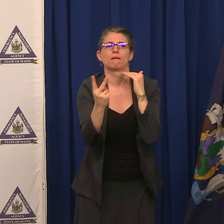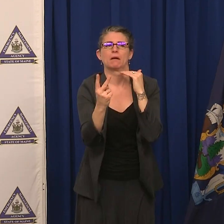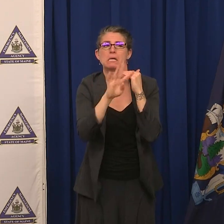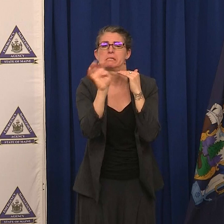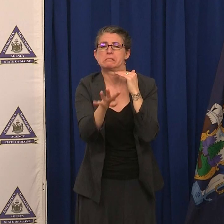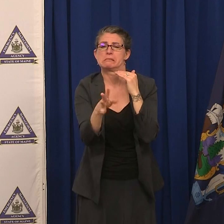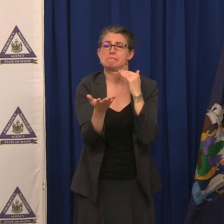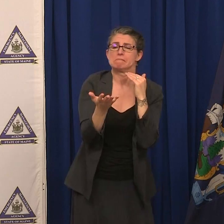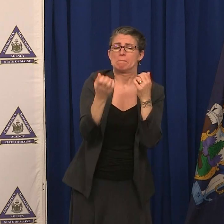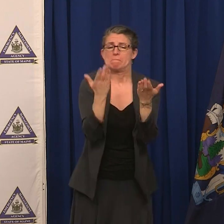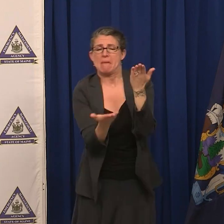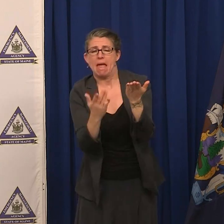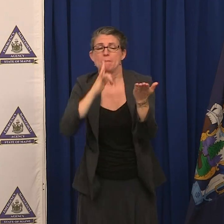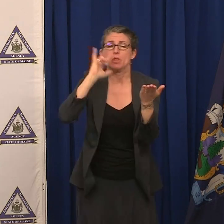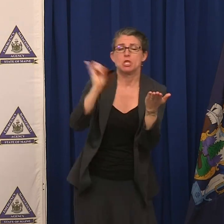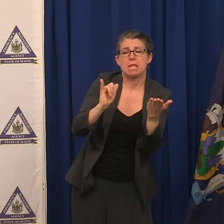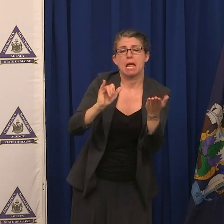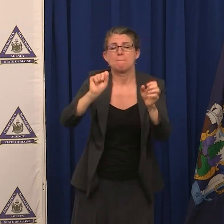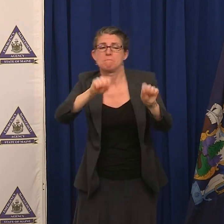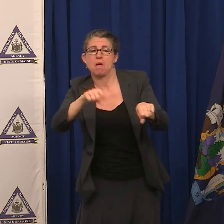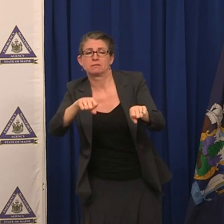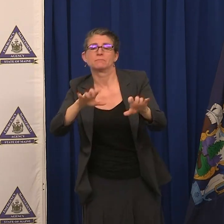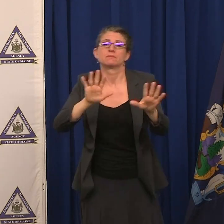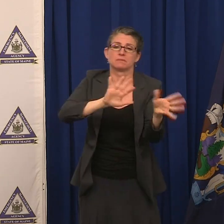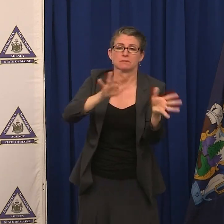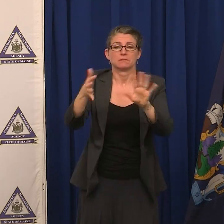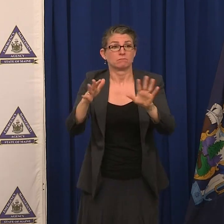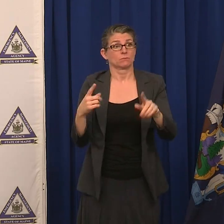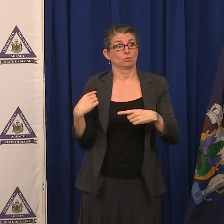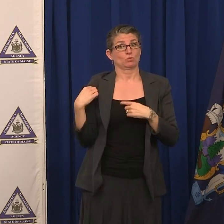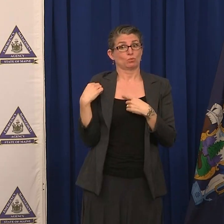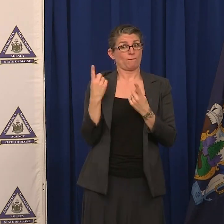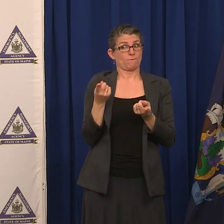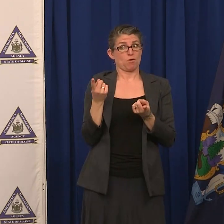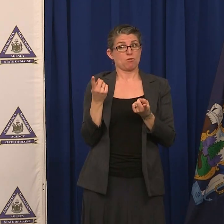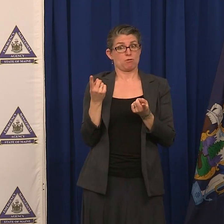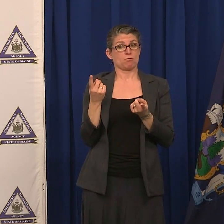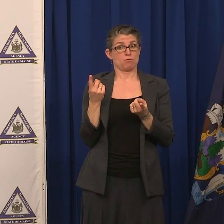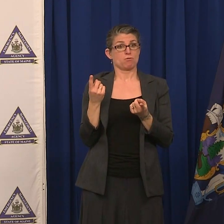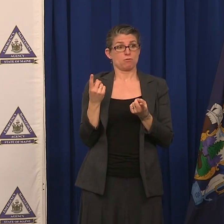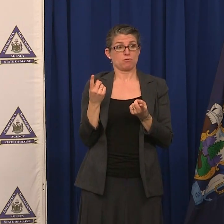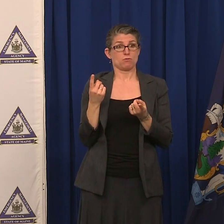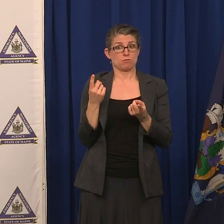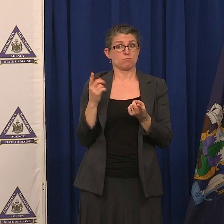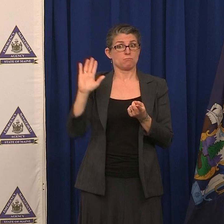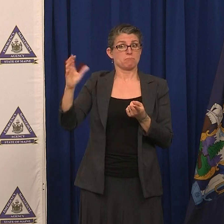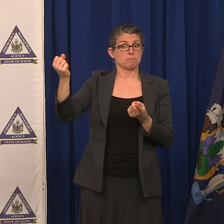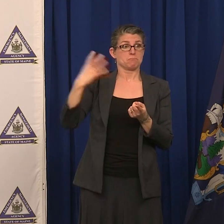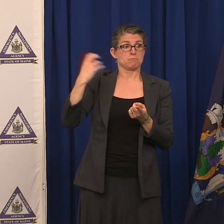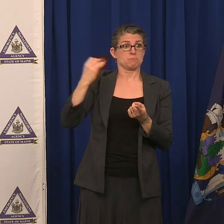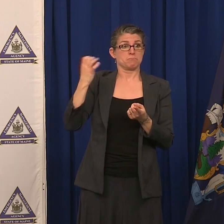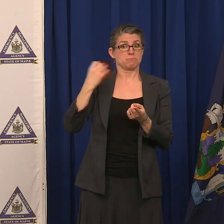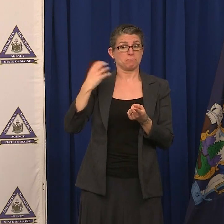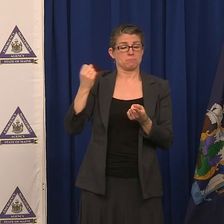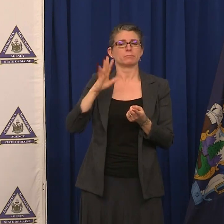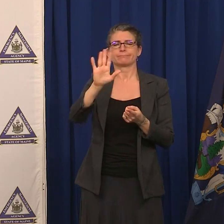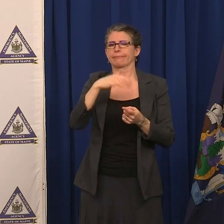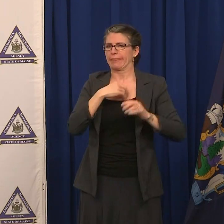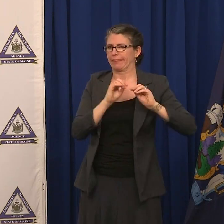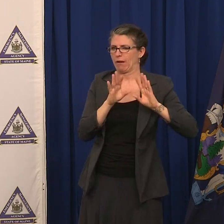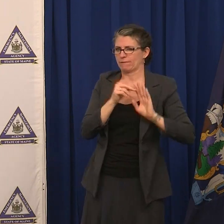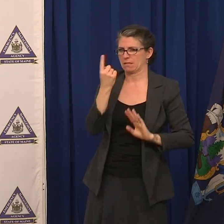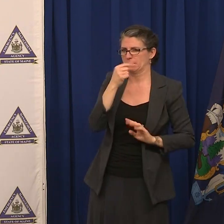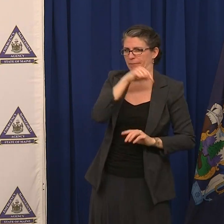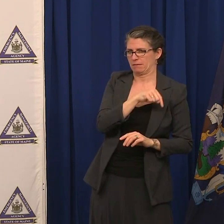we have recognized that although we have already made an initial request for